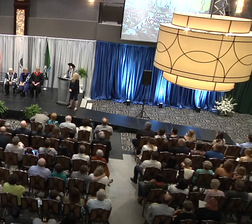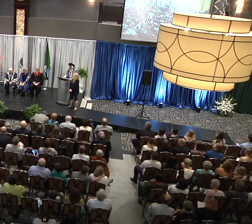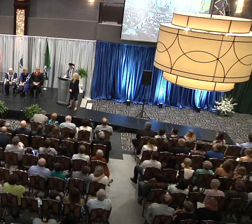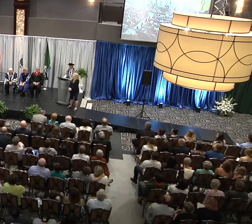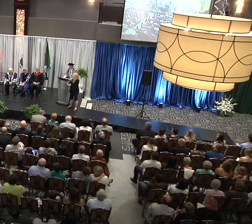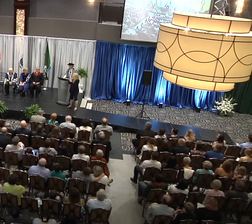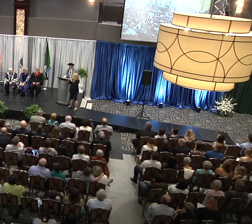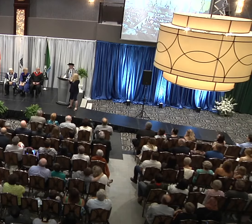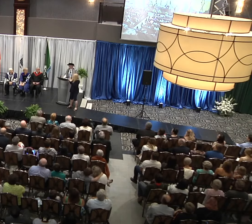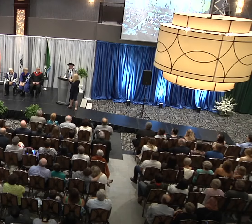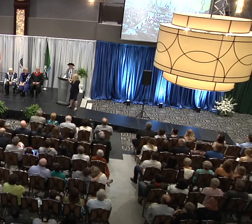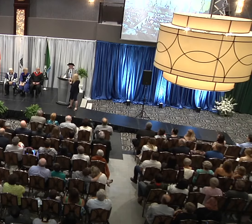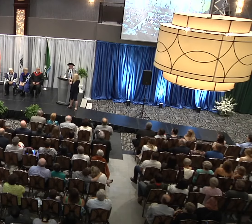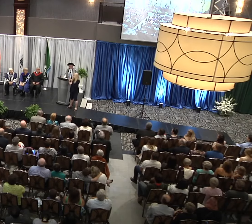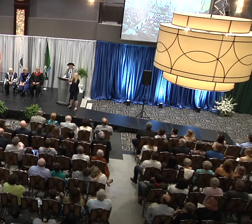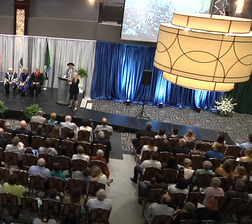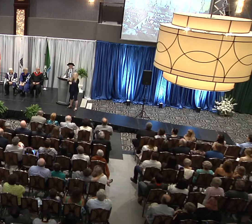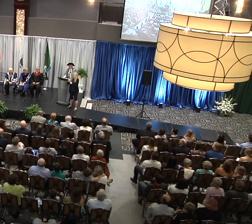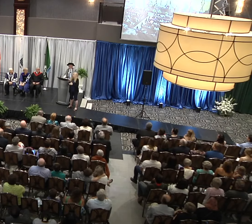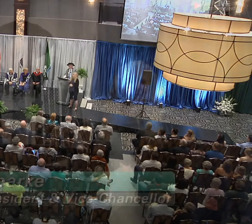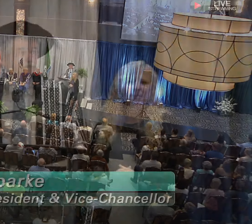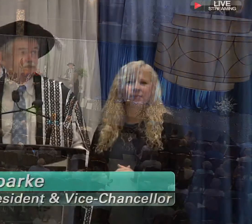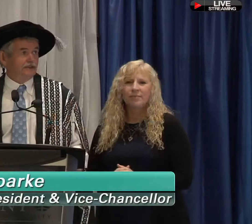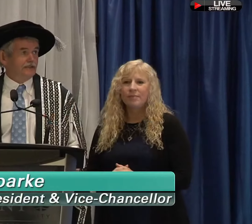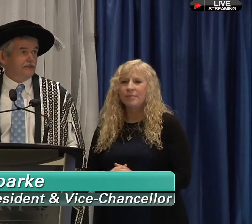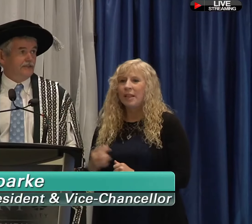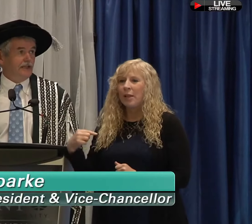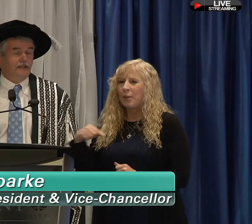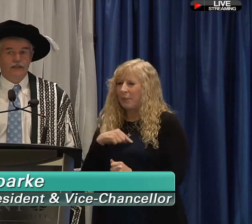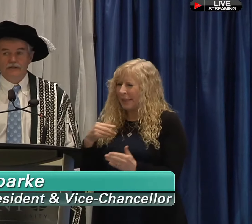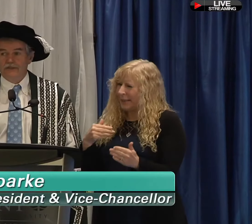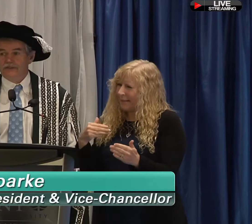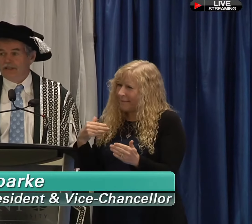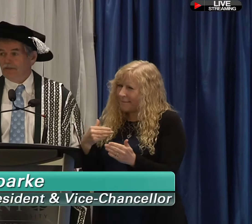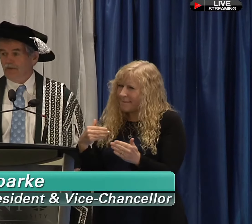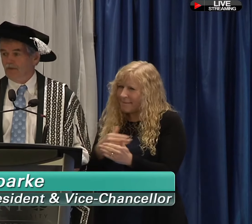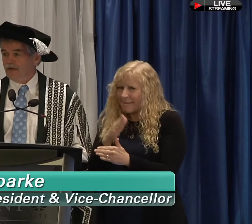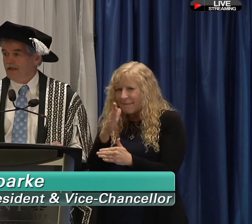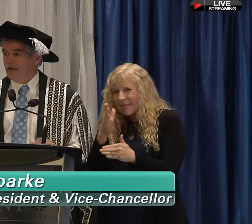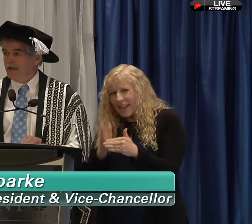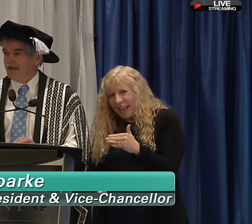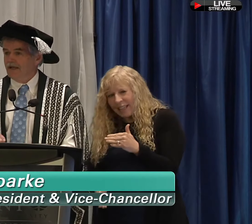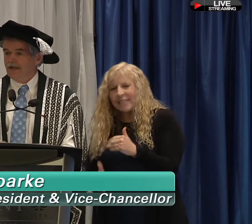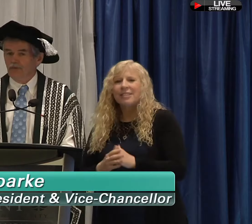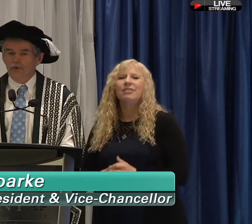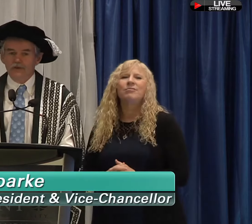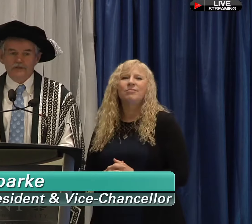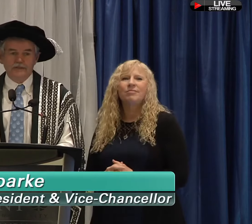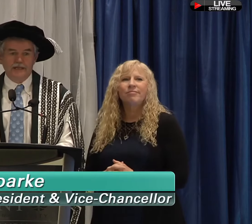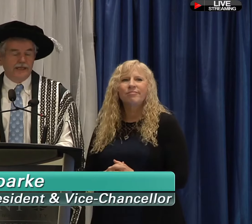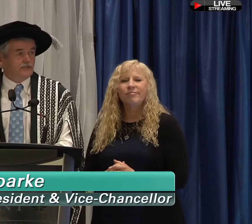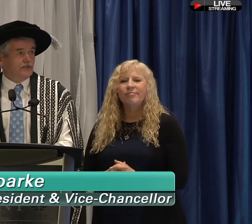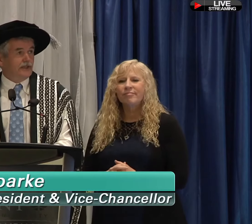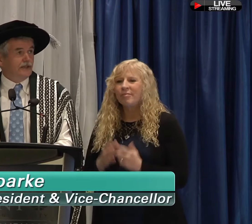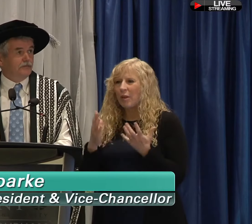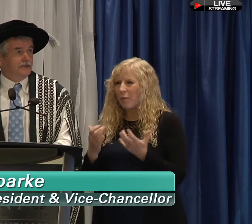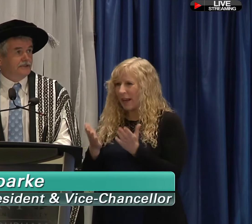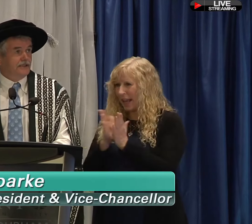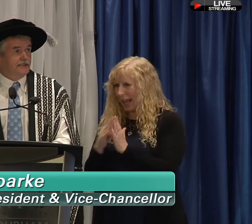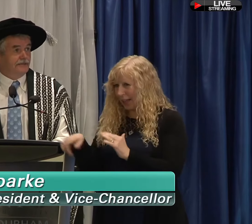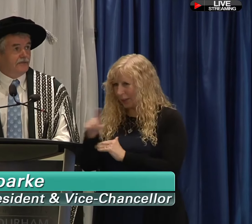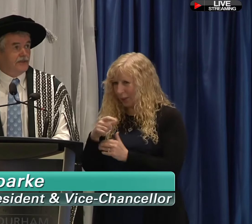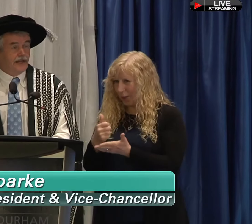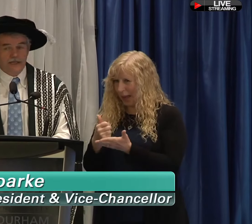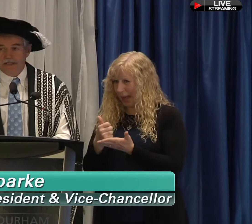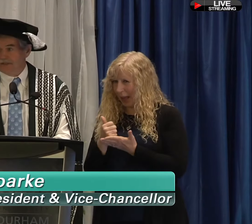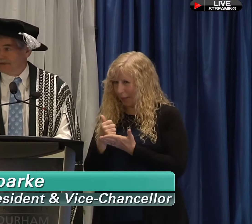Thank you so much, Jess. As we come to the end of the ceremony, I want to ask you to help me